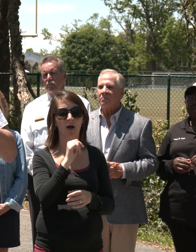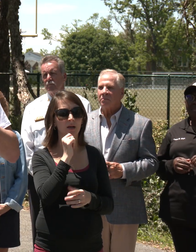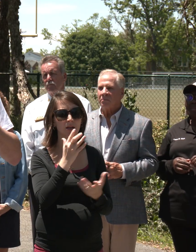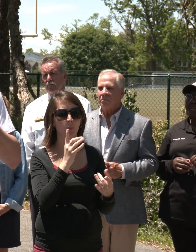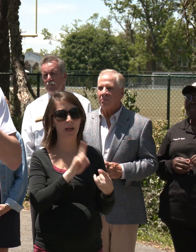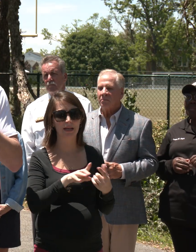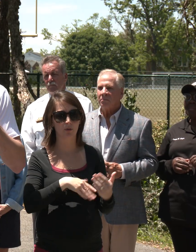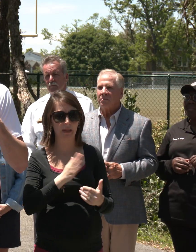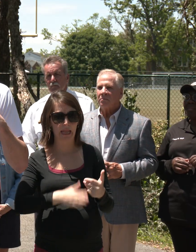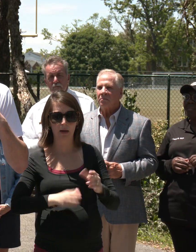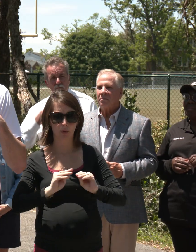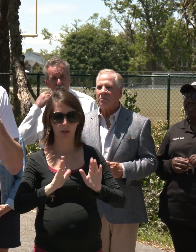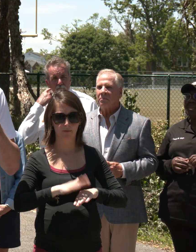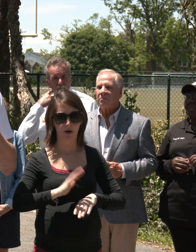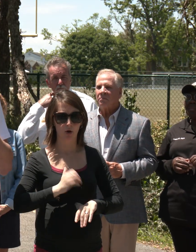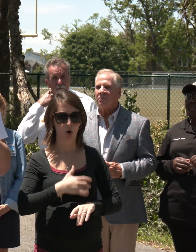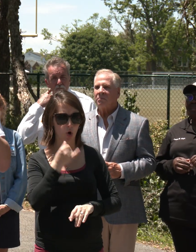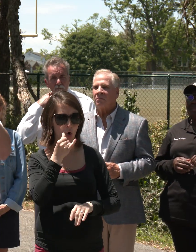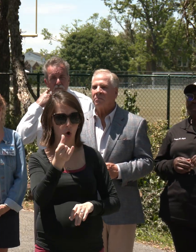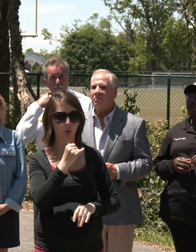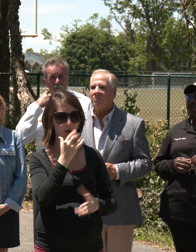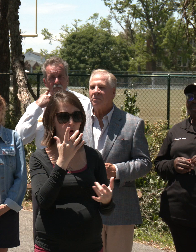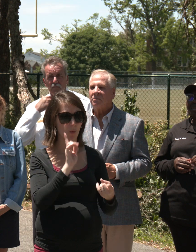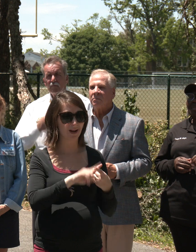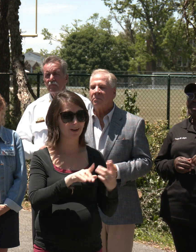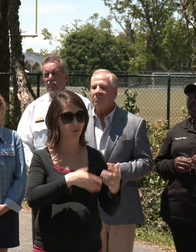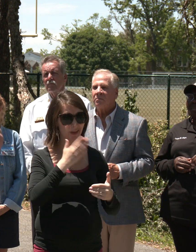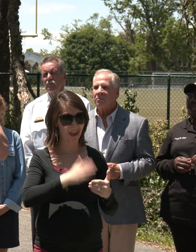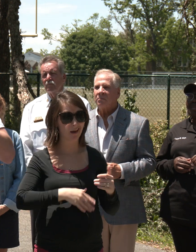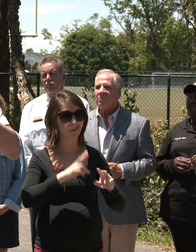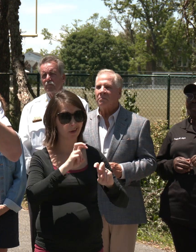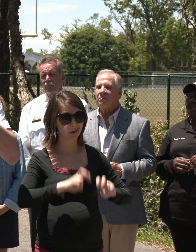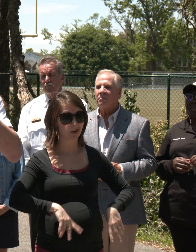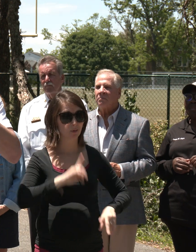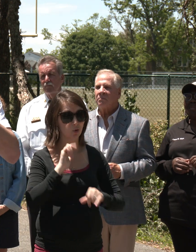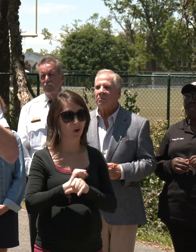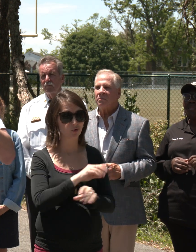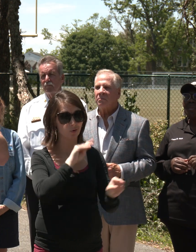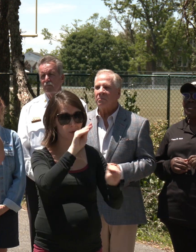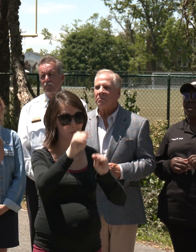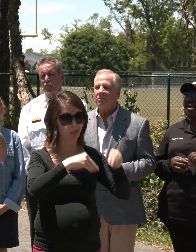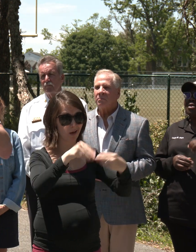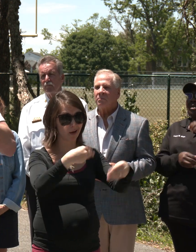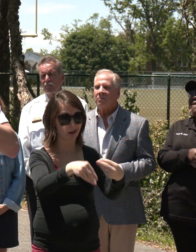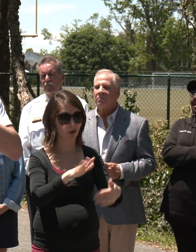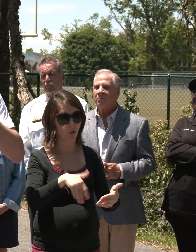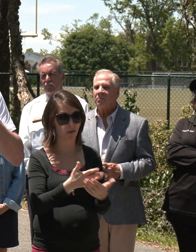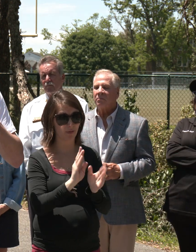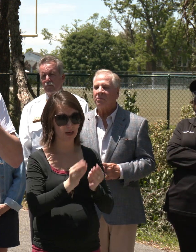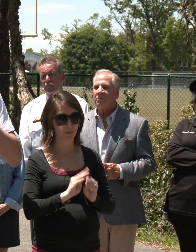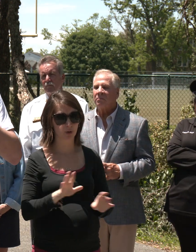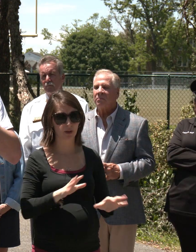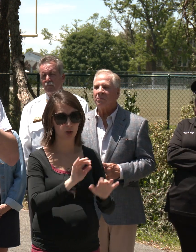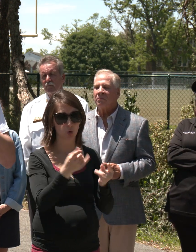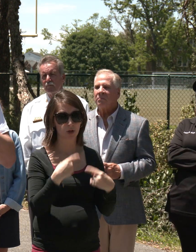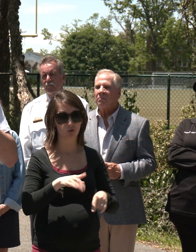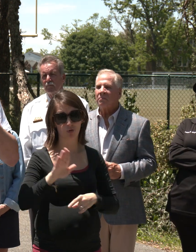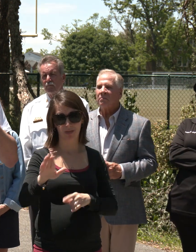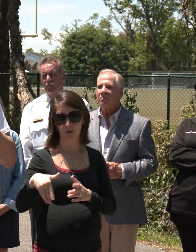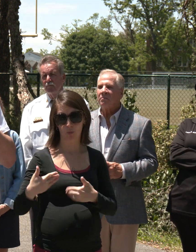was clarified on our call, they don't wait till the end of their assessment to plug all those numbers in. They do it as they're going. So that number can